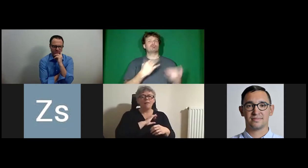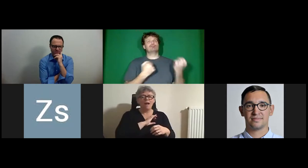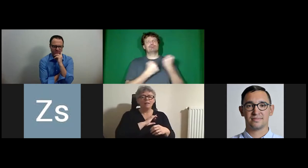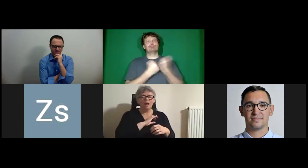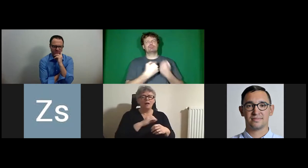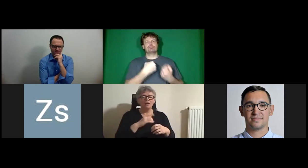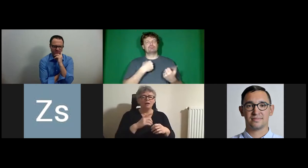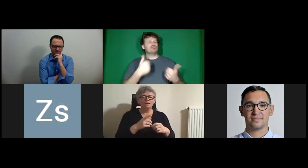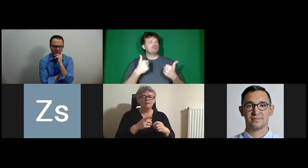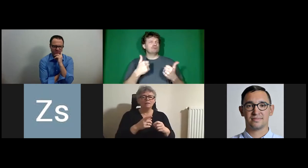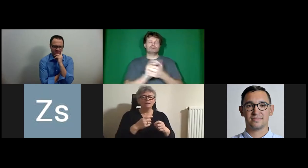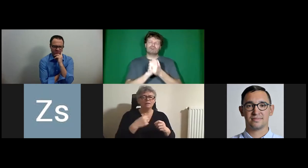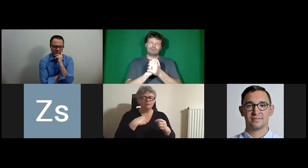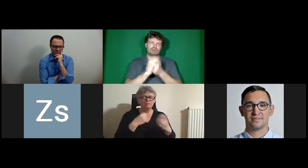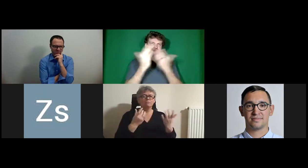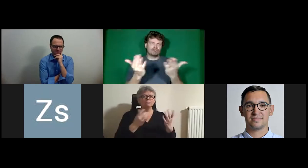candidates.